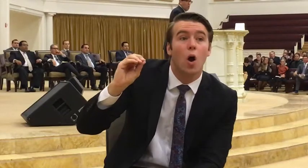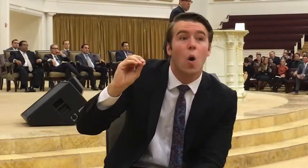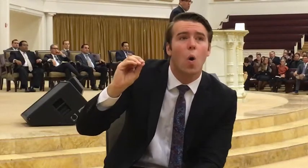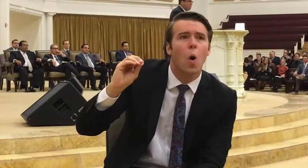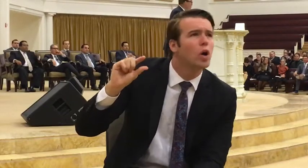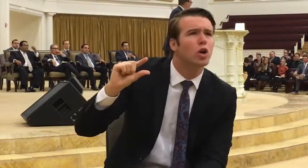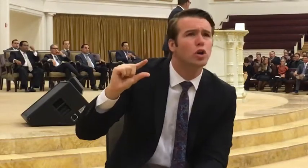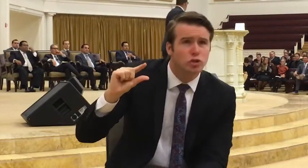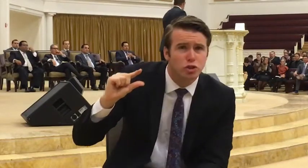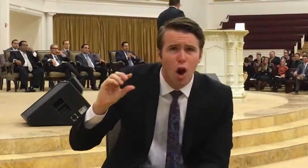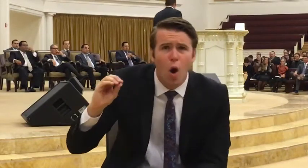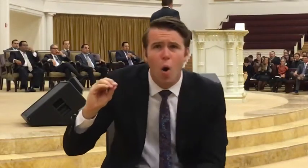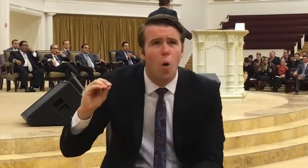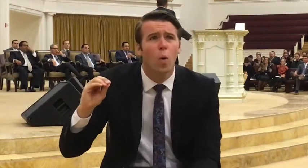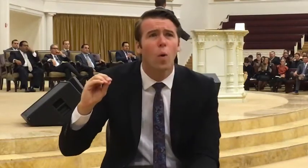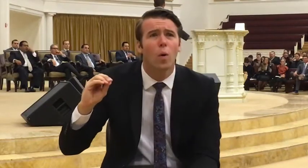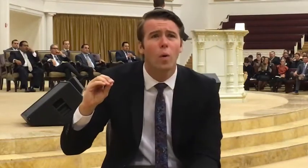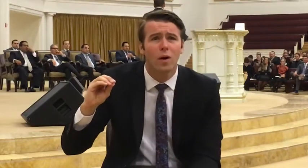O.